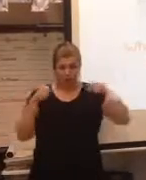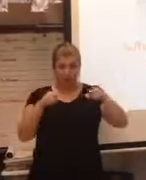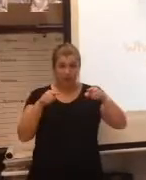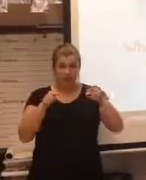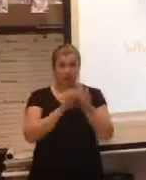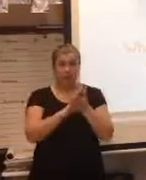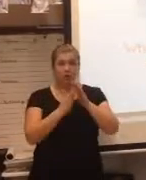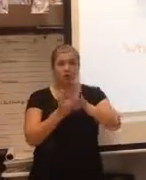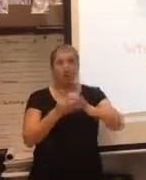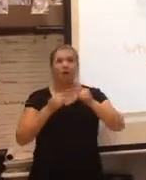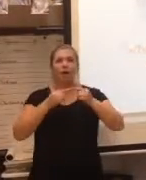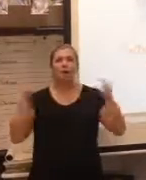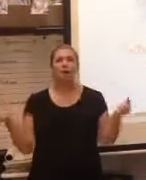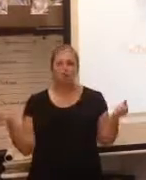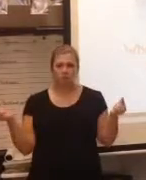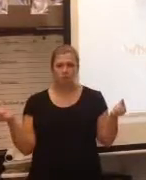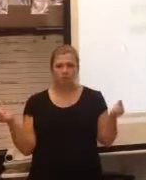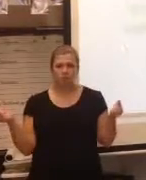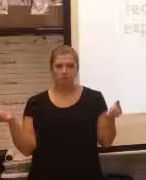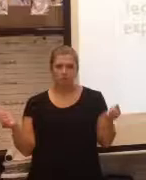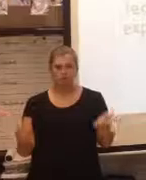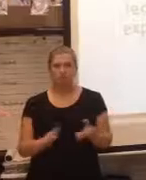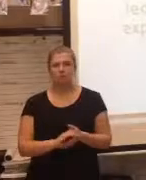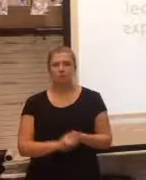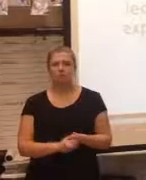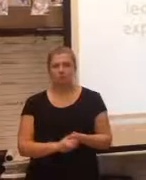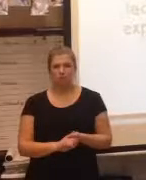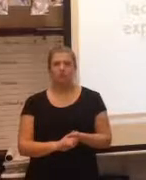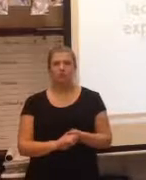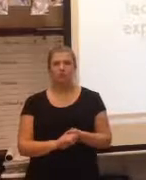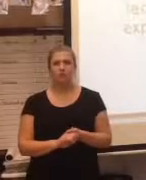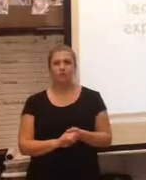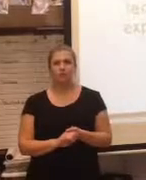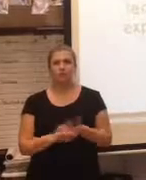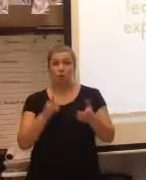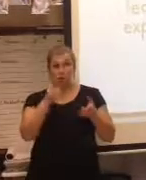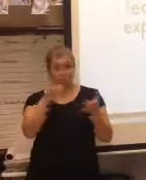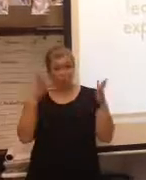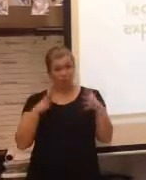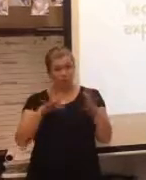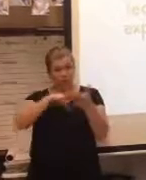the parentheses change. In this lesson,